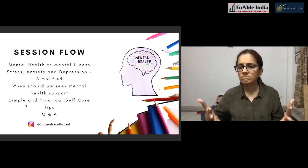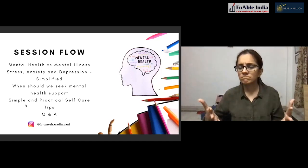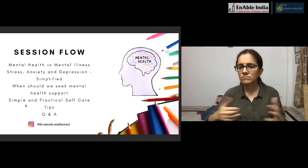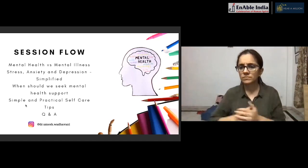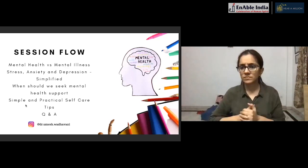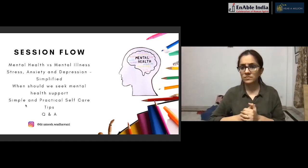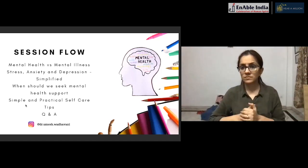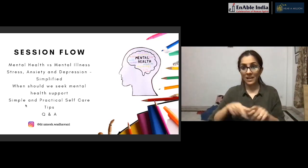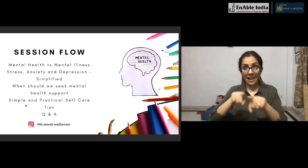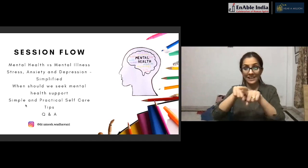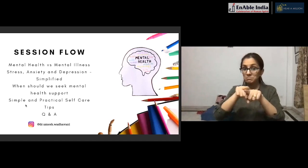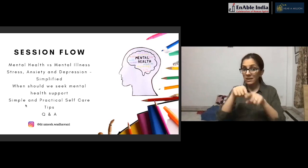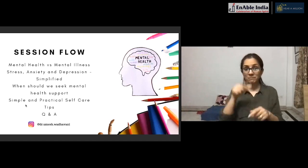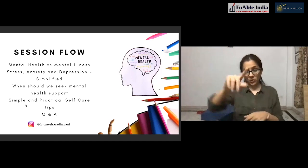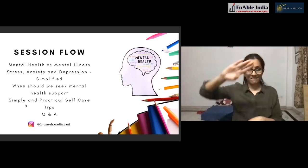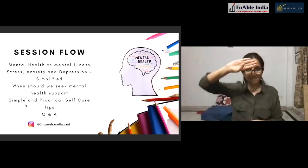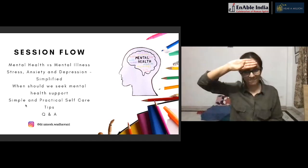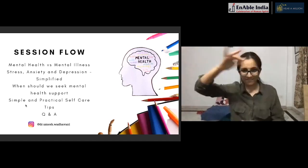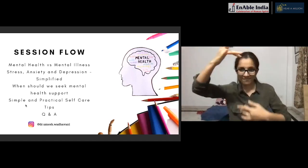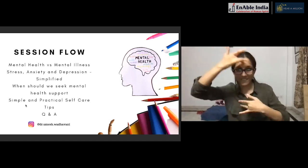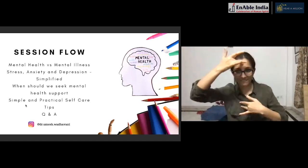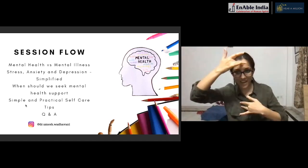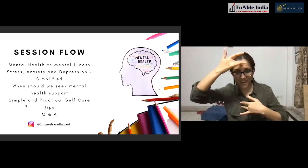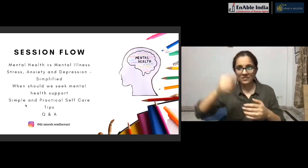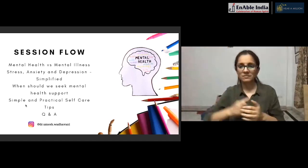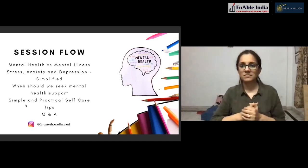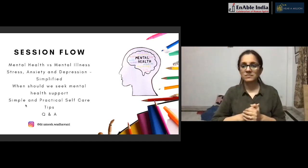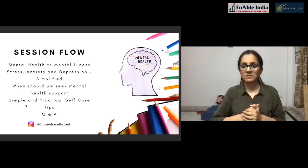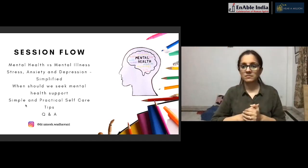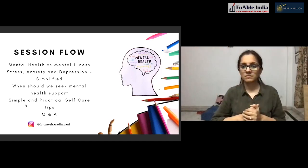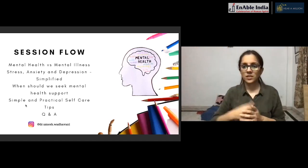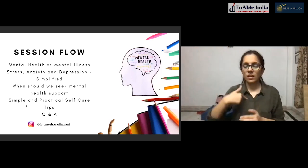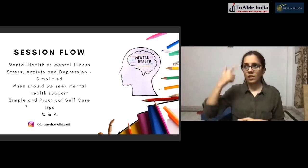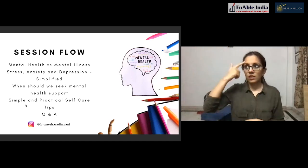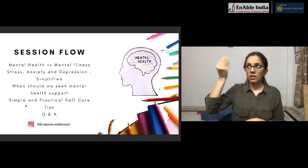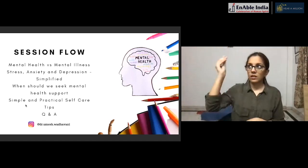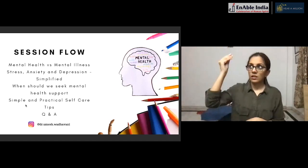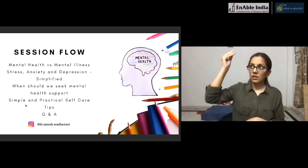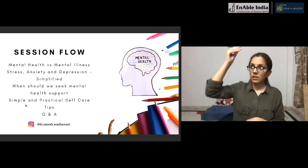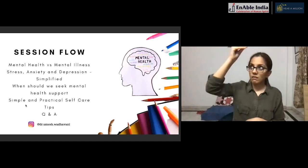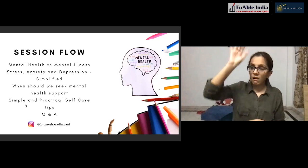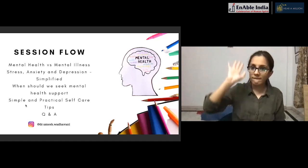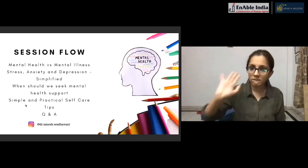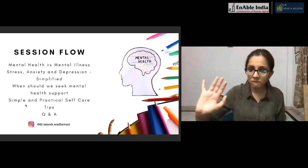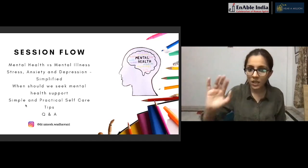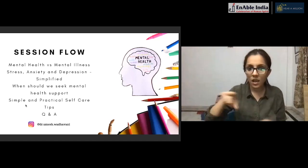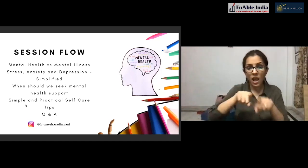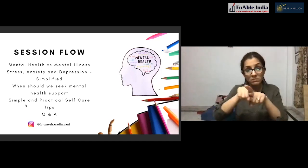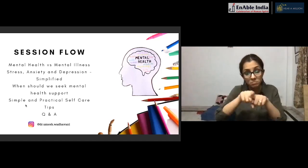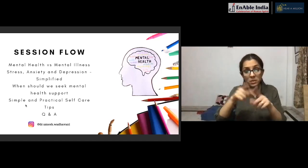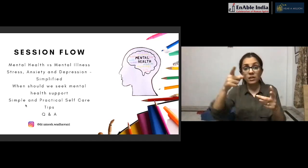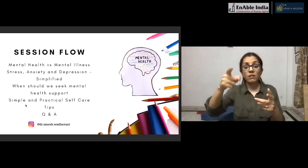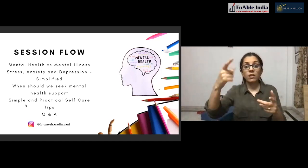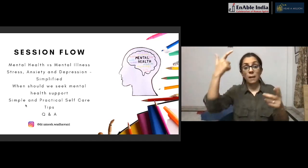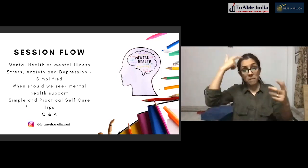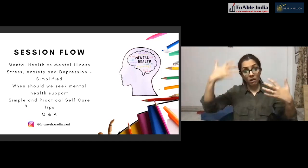So so just like when you have fever, when you have overthinking, it can be a symptom of some